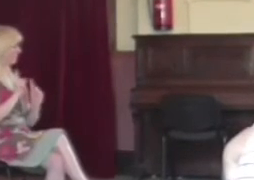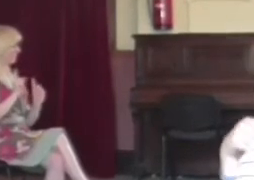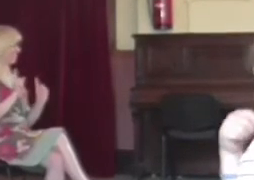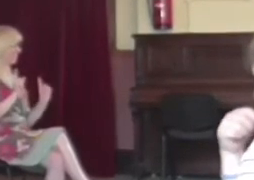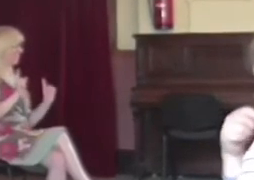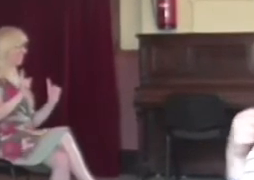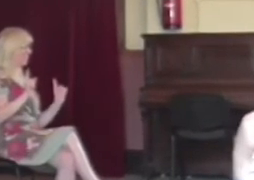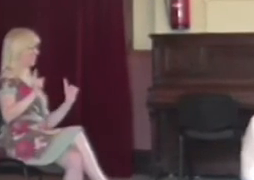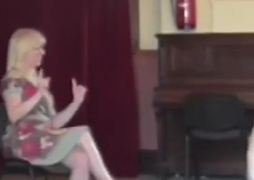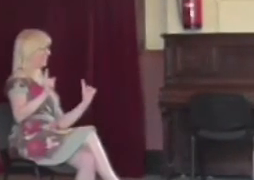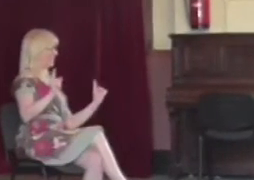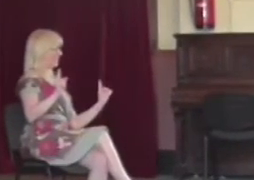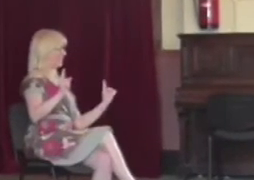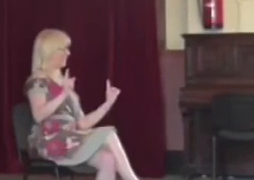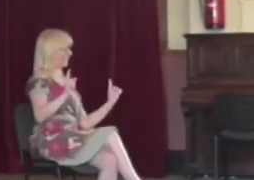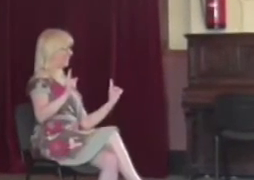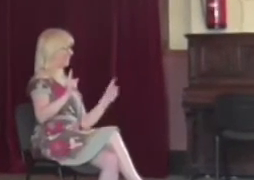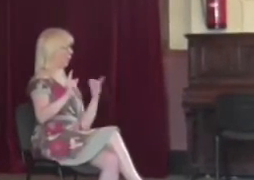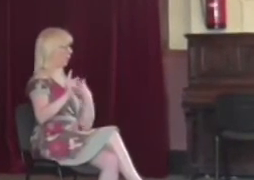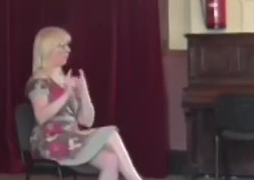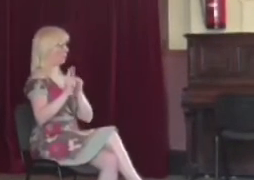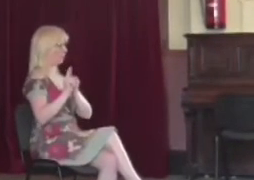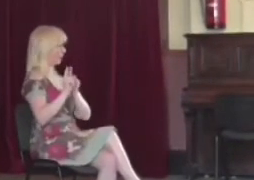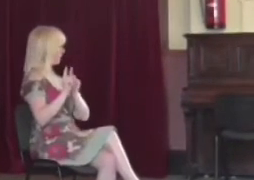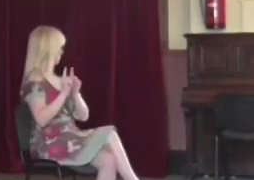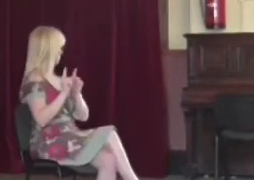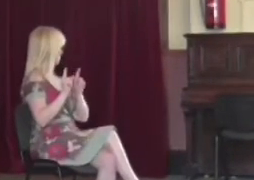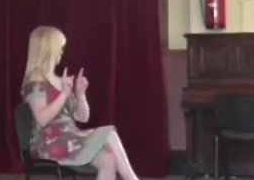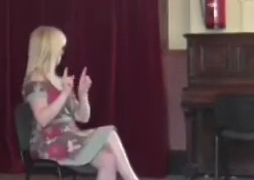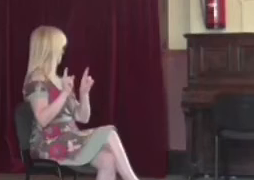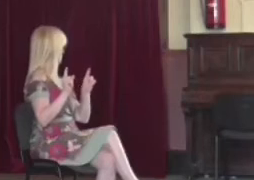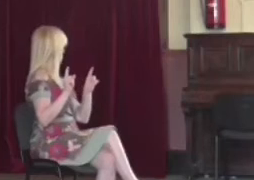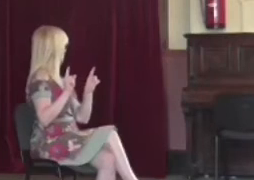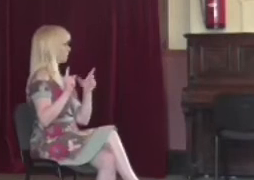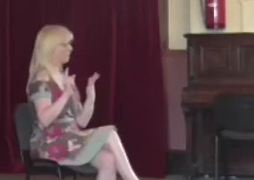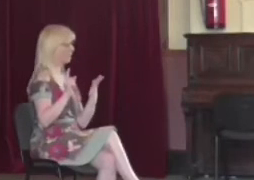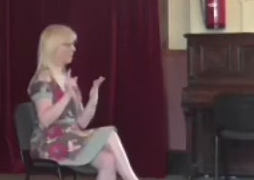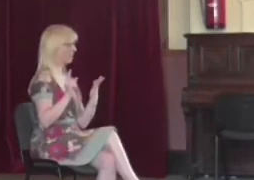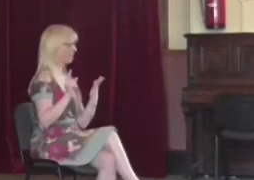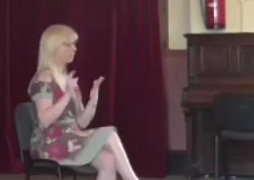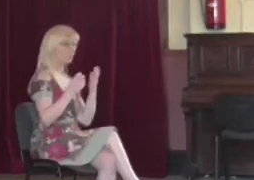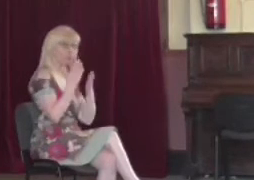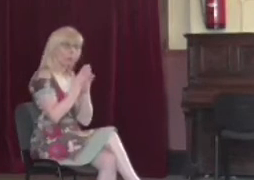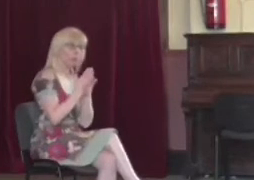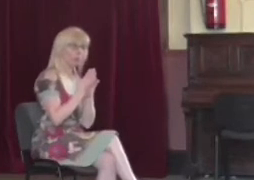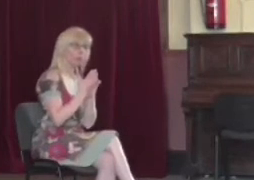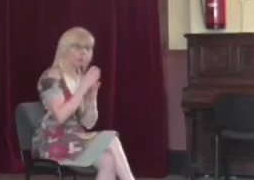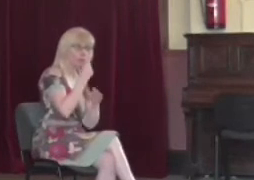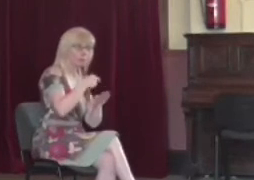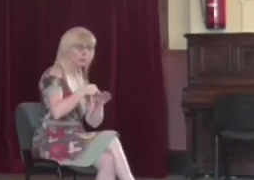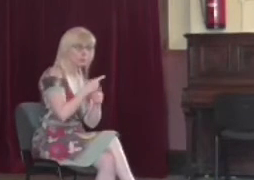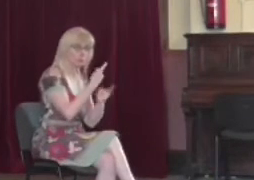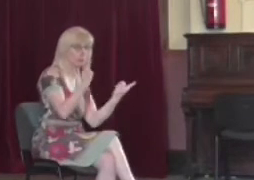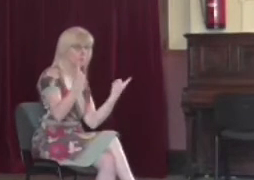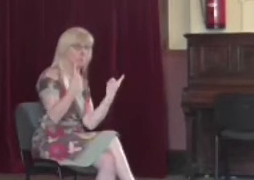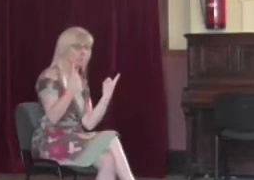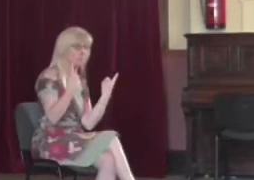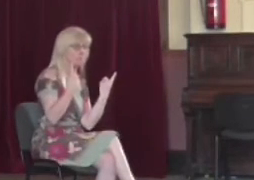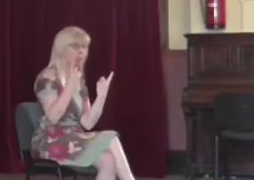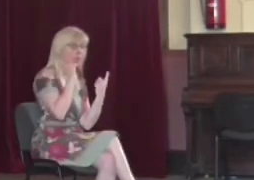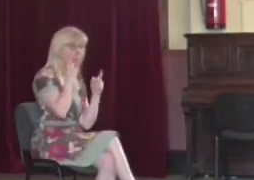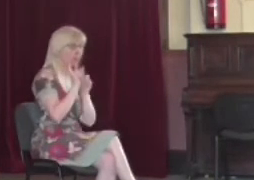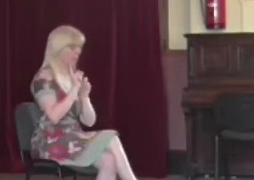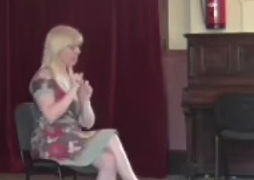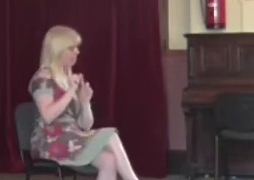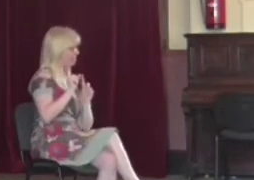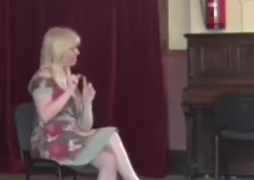the school, he said, what do you want to do? And I said, oh, we want to read the Bible.